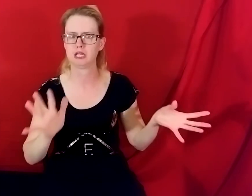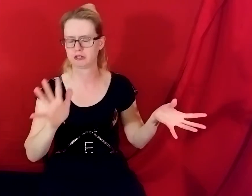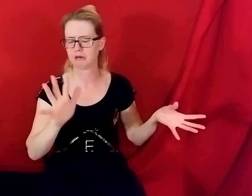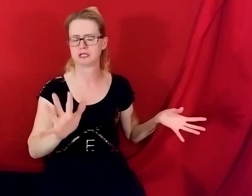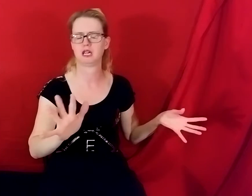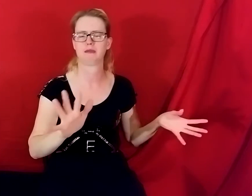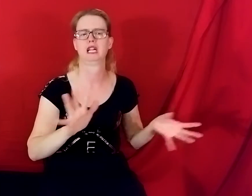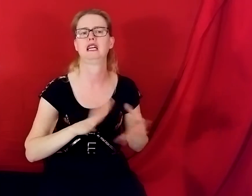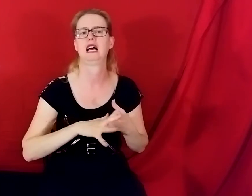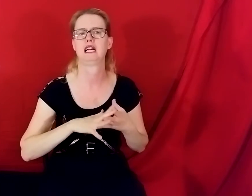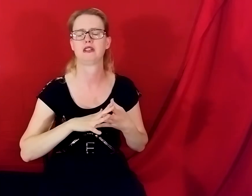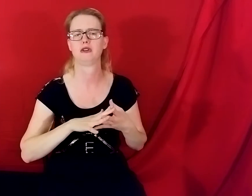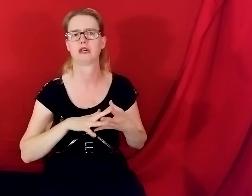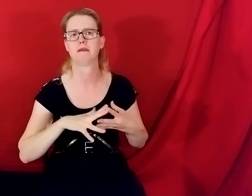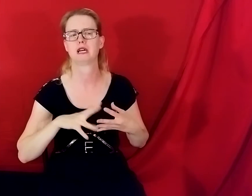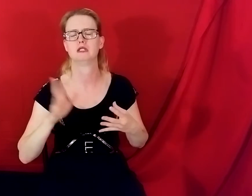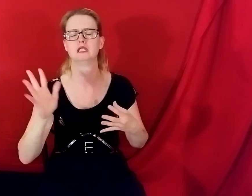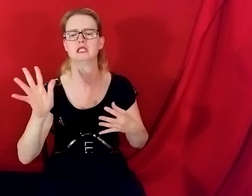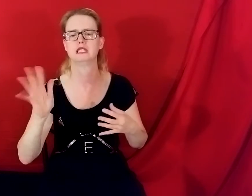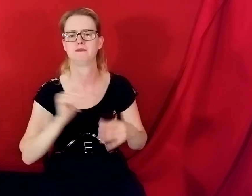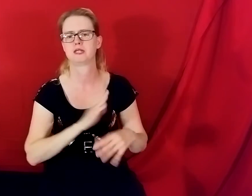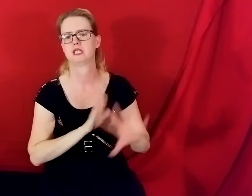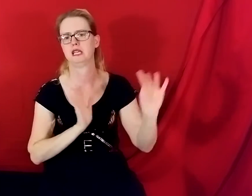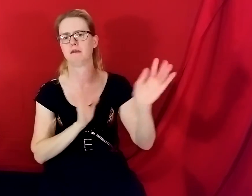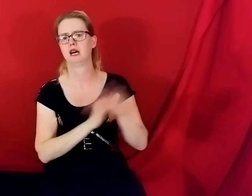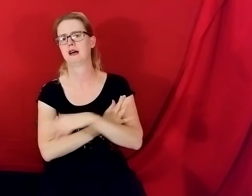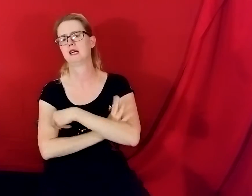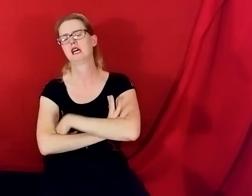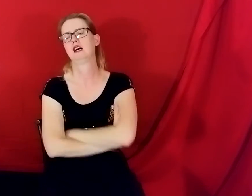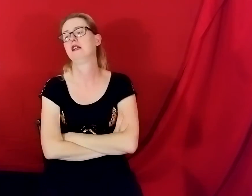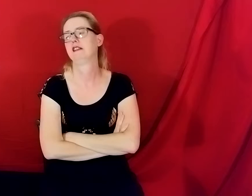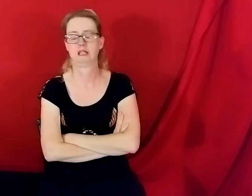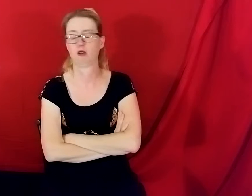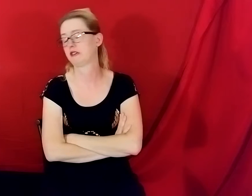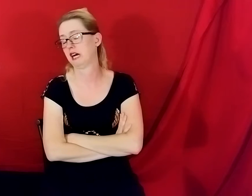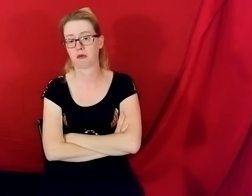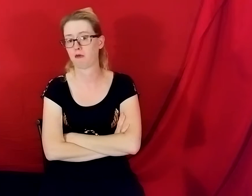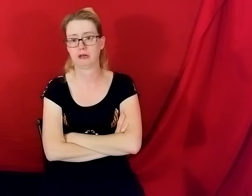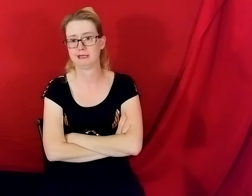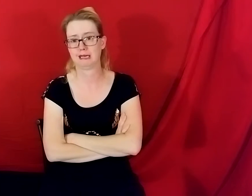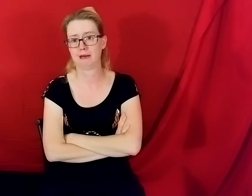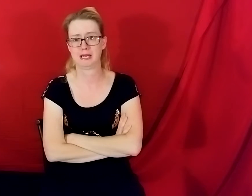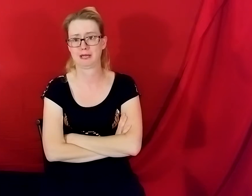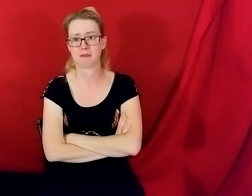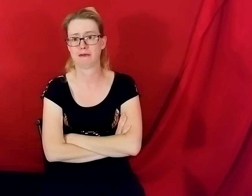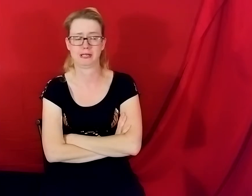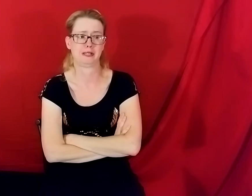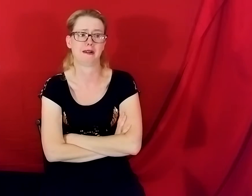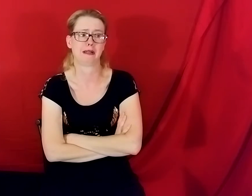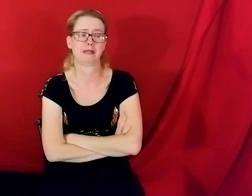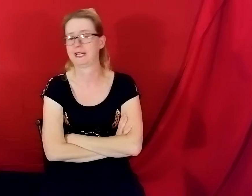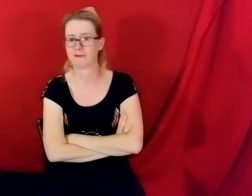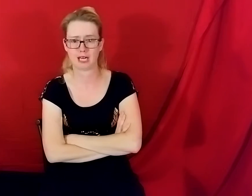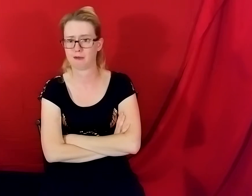saw myself and i had to come back uh yeah those guys were right i mean this movie is totally what they thought it was